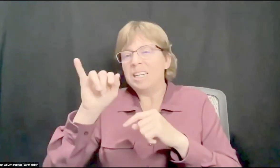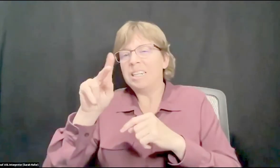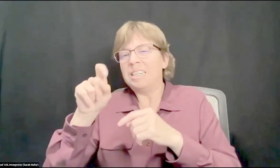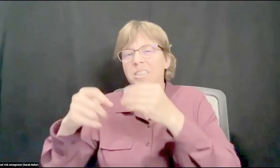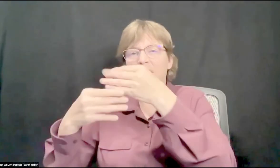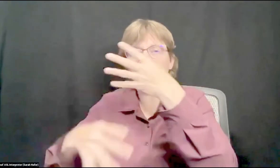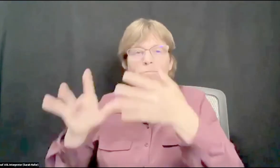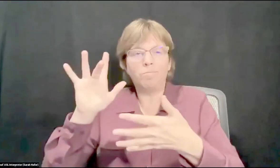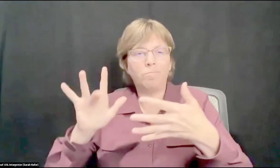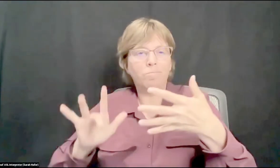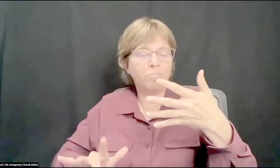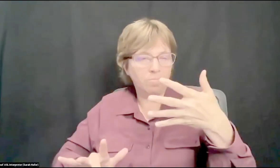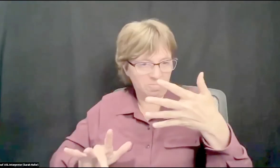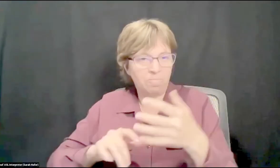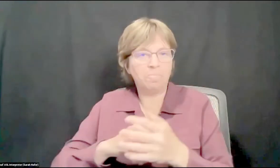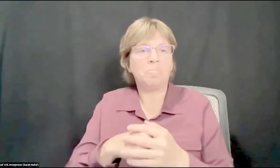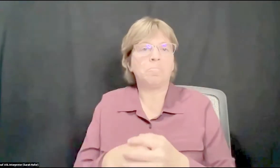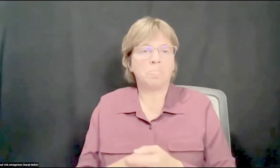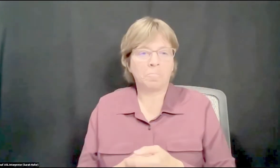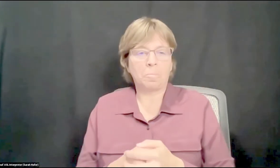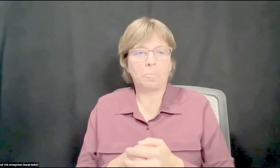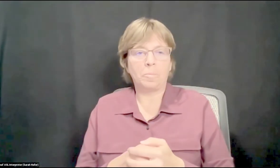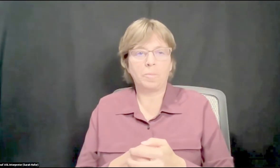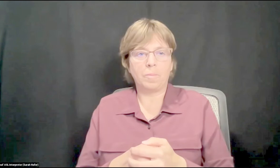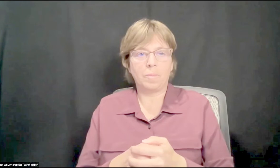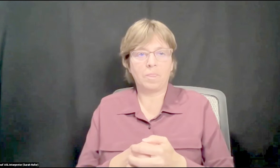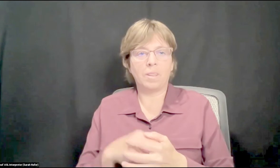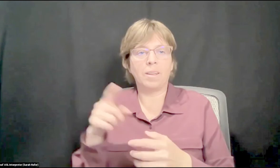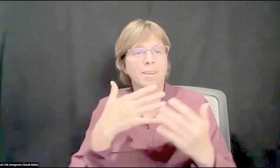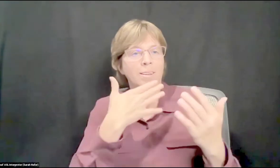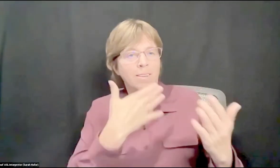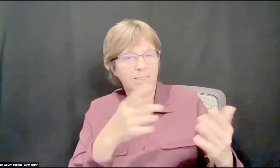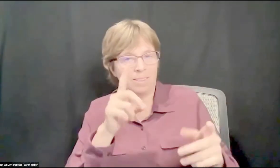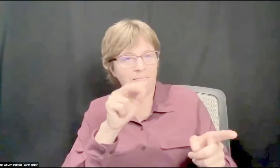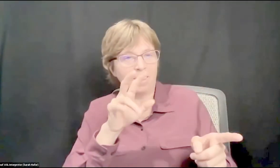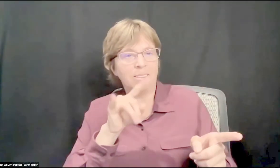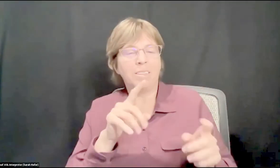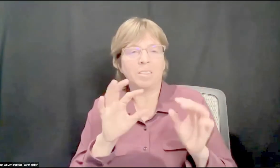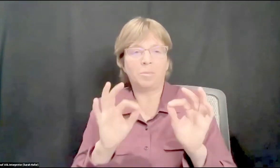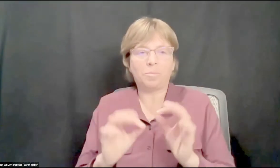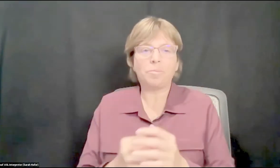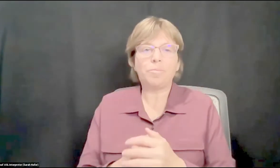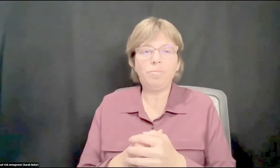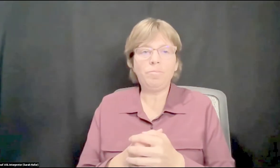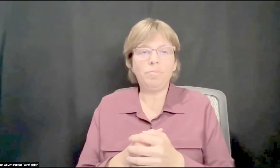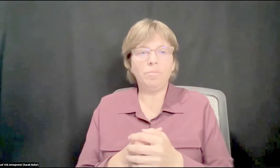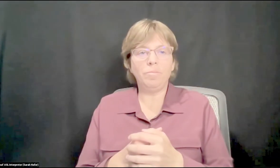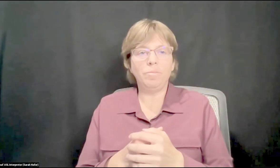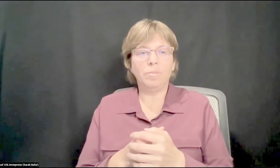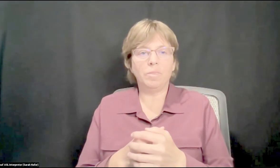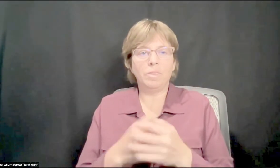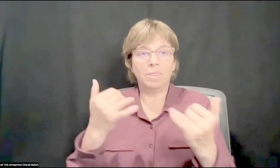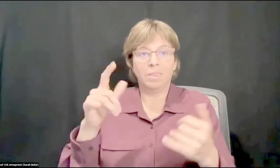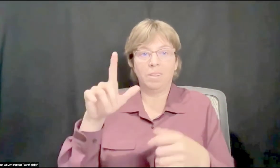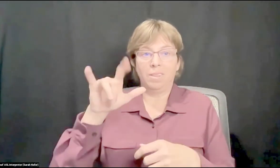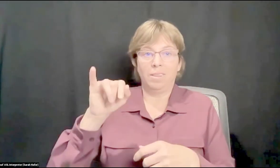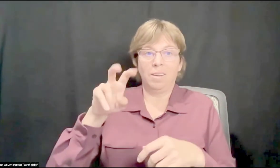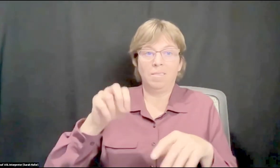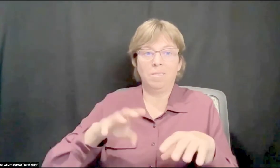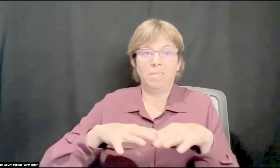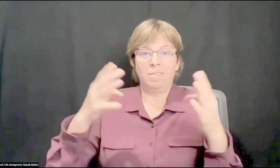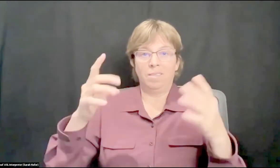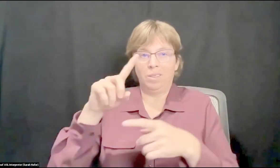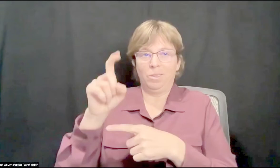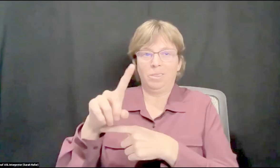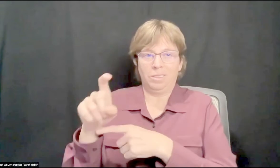Thanks so much, David. Well, we've got a live question here. I'd love to throw this one in. So since hiring the family navigator, what